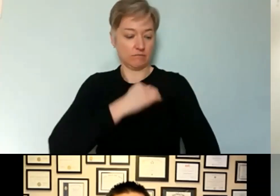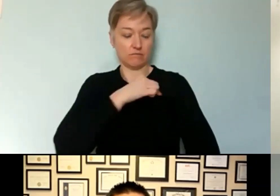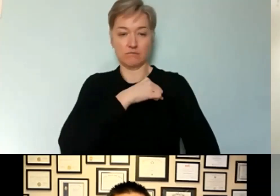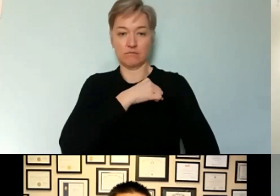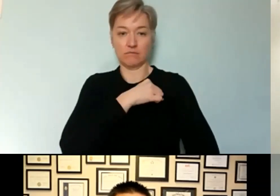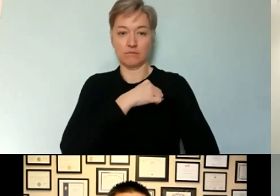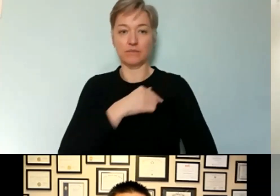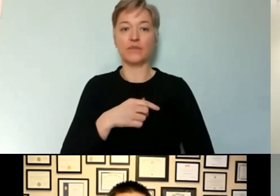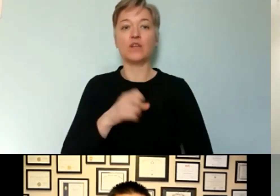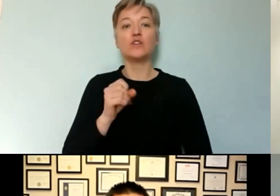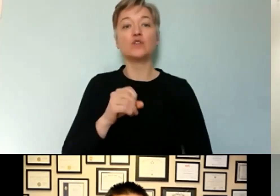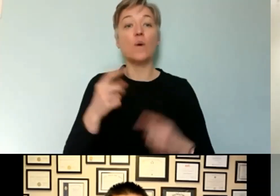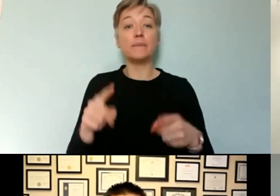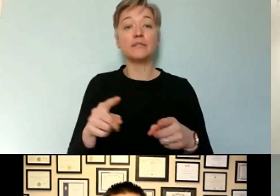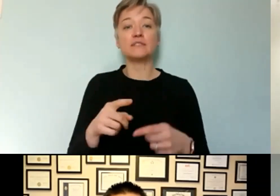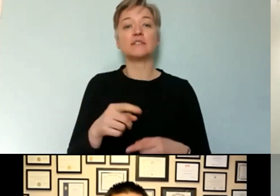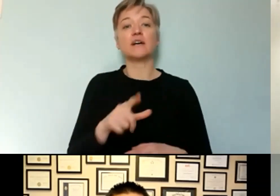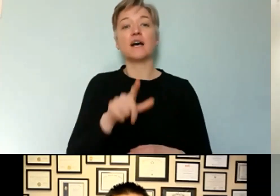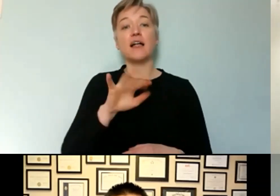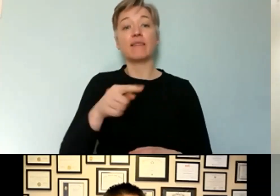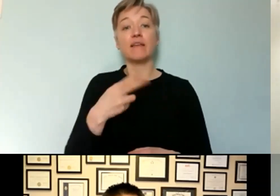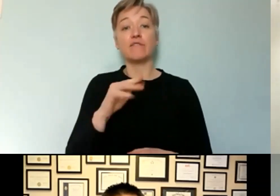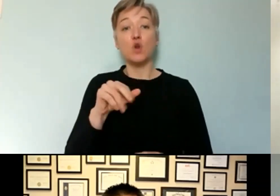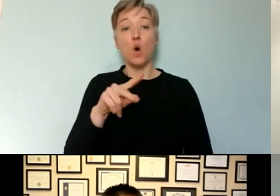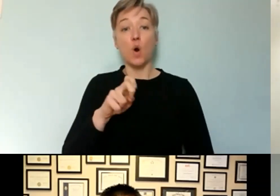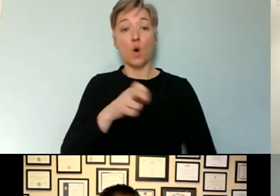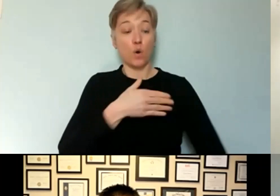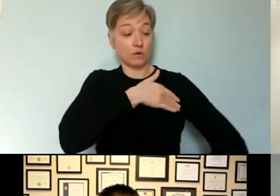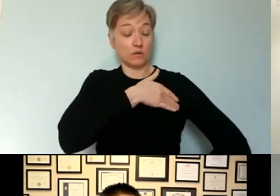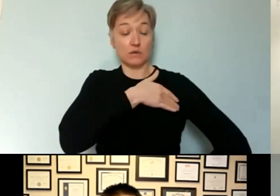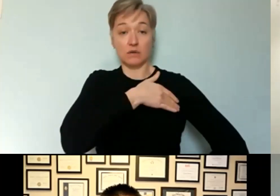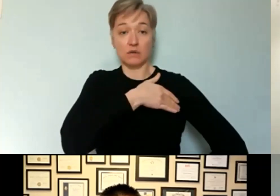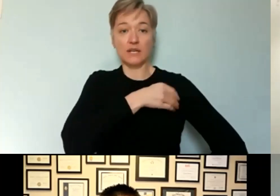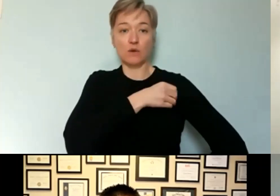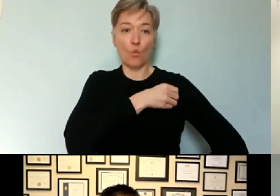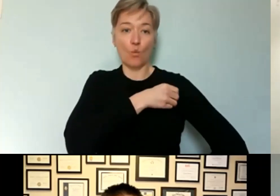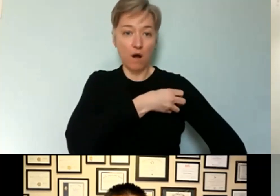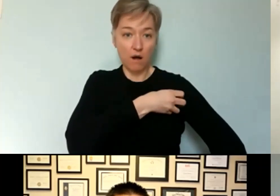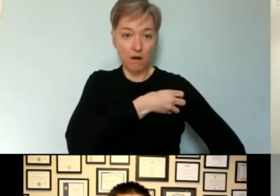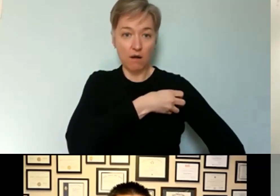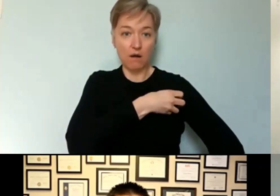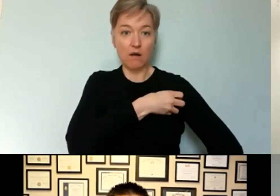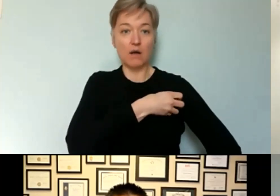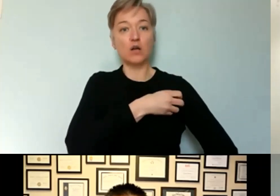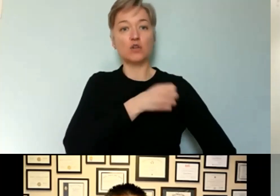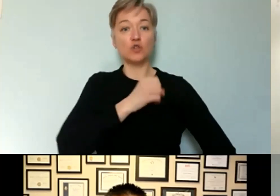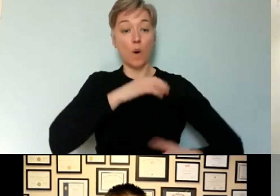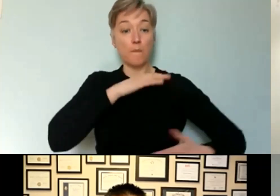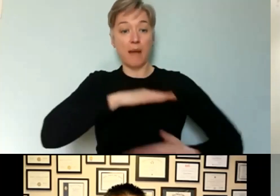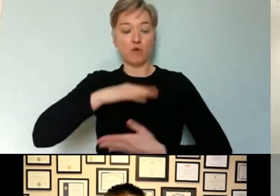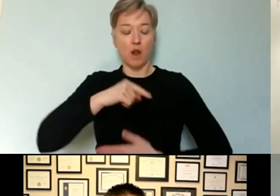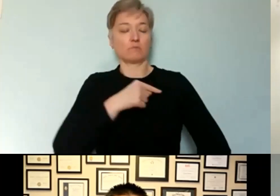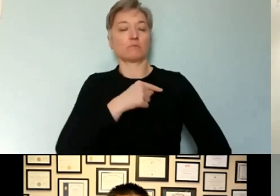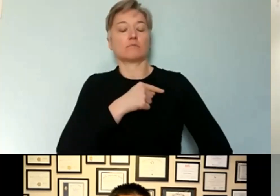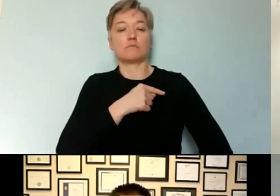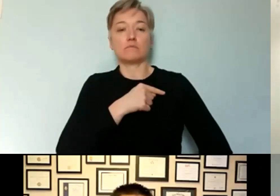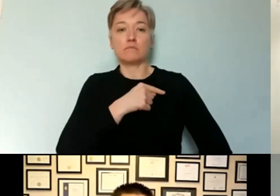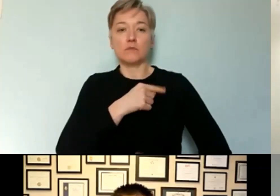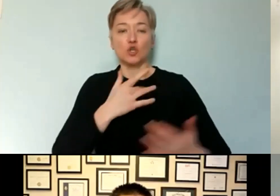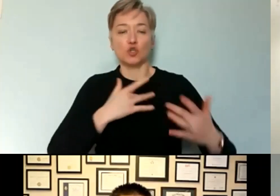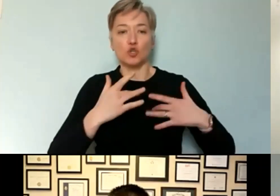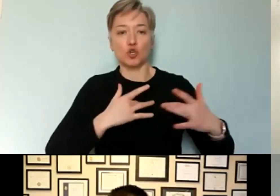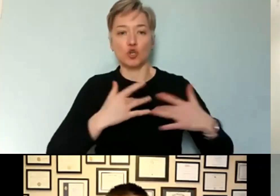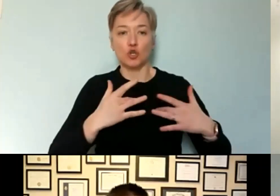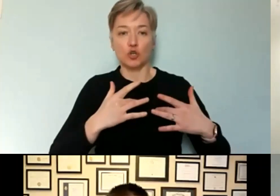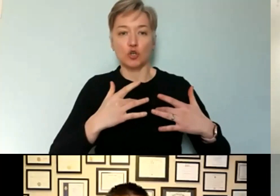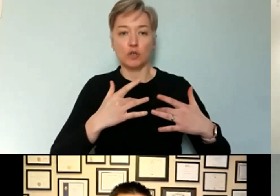happen is that armpit, the lymph node in that armpit can grow, can look very concerning. And when you get a mammogram, or more likely